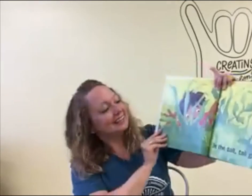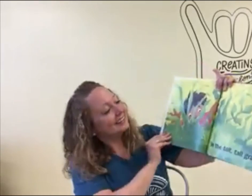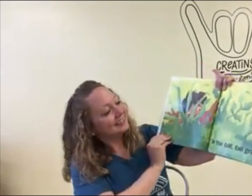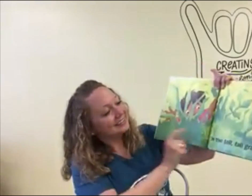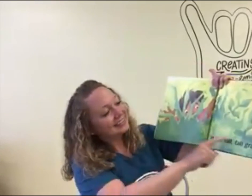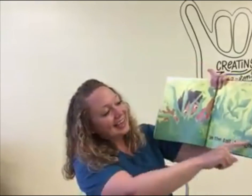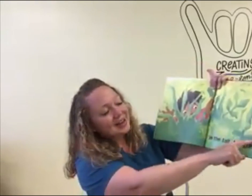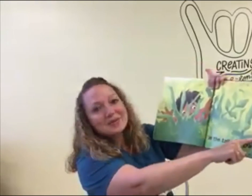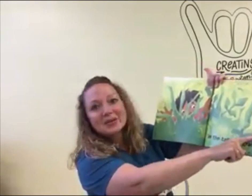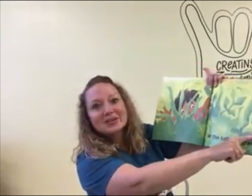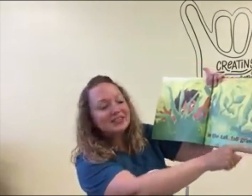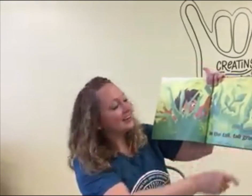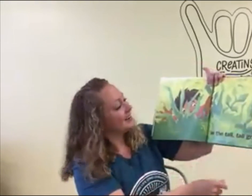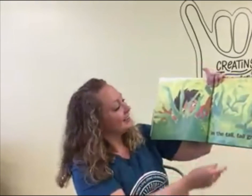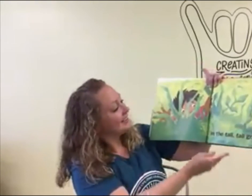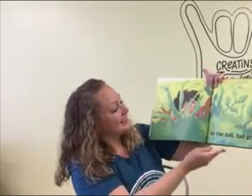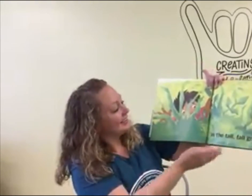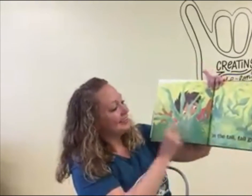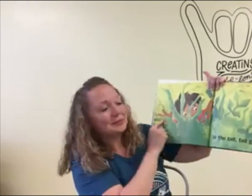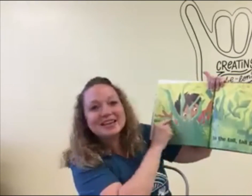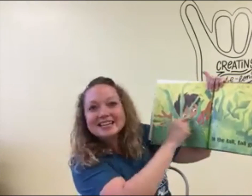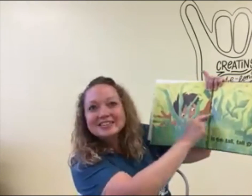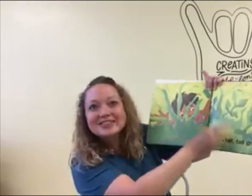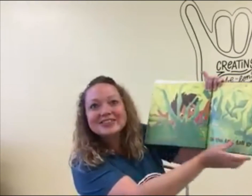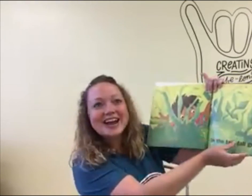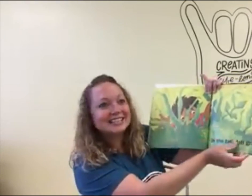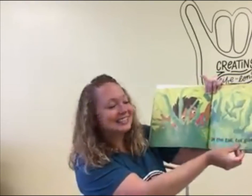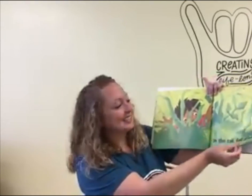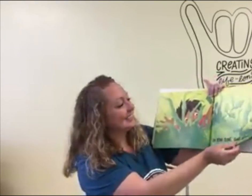There's a caterpillar over there. They're peeking through the grass.